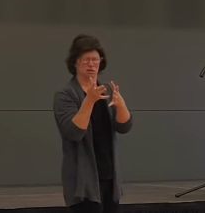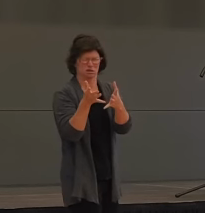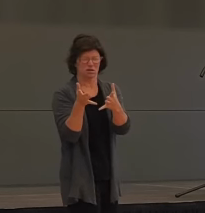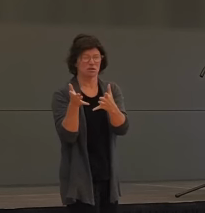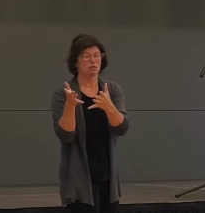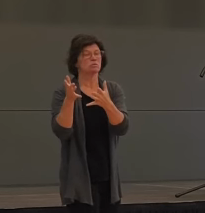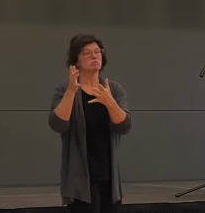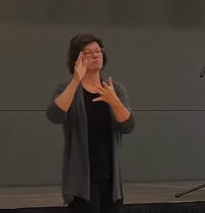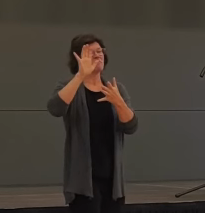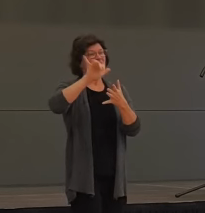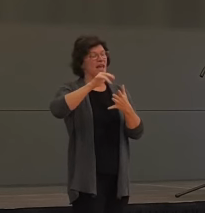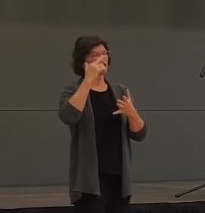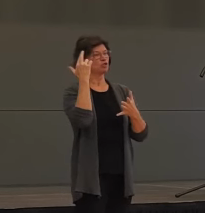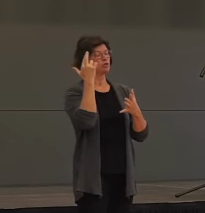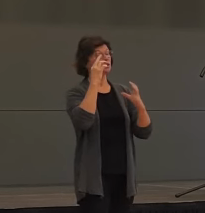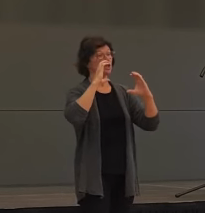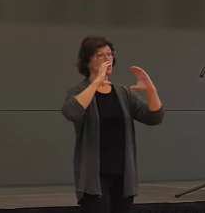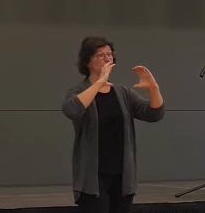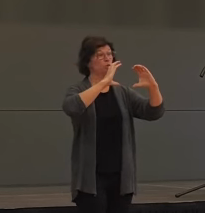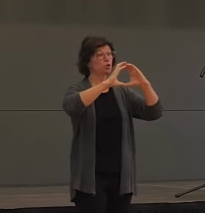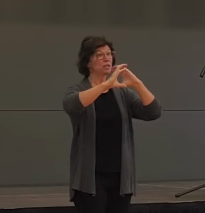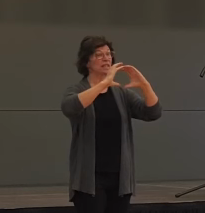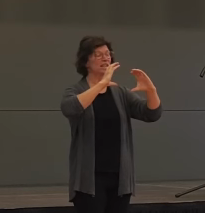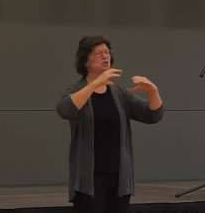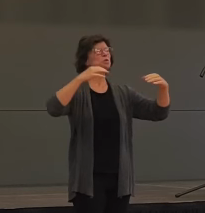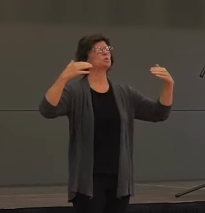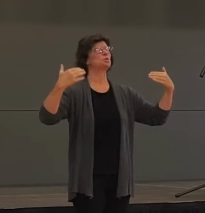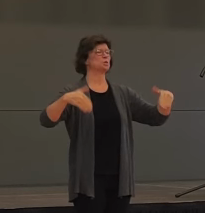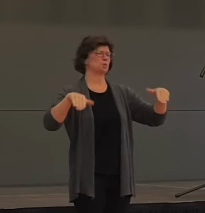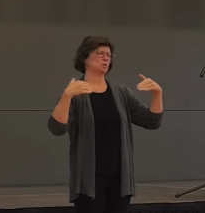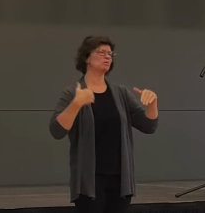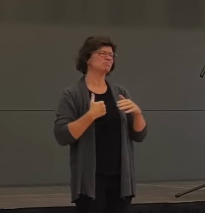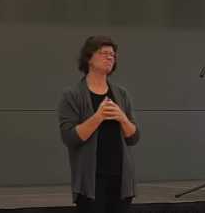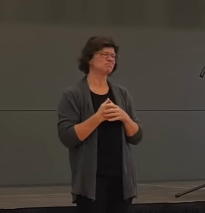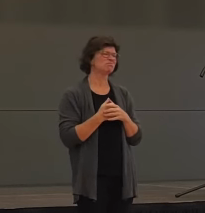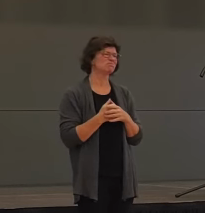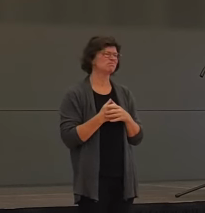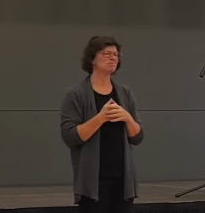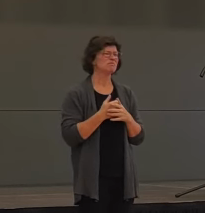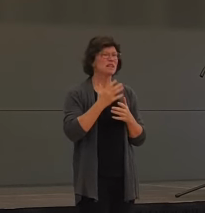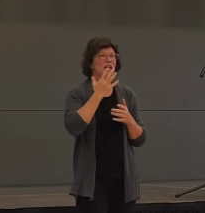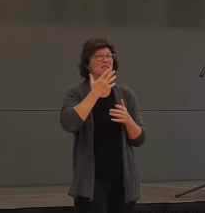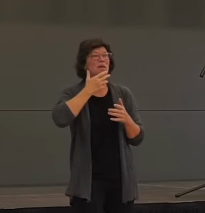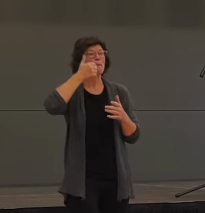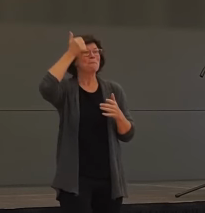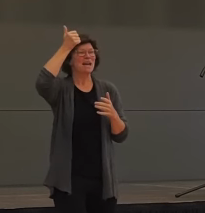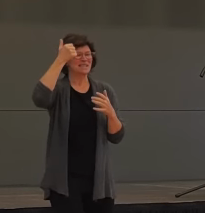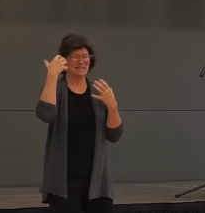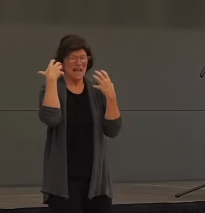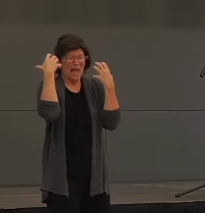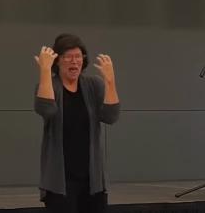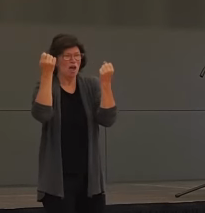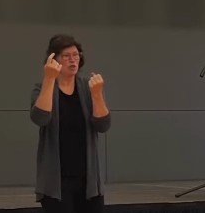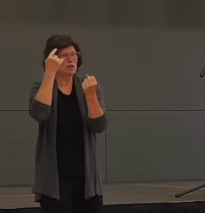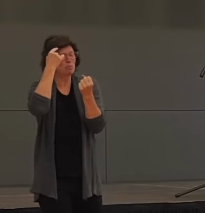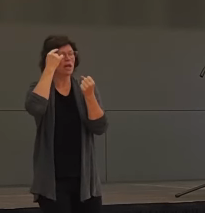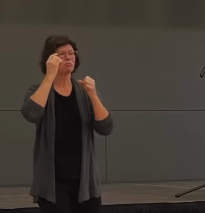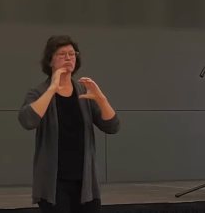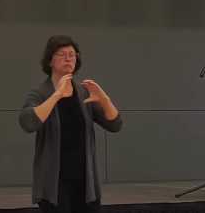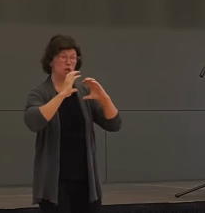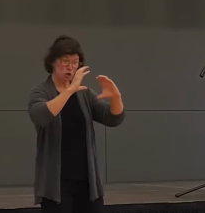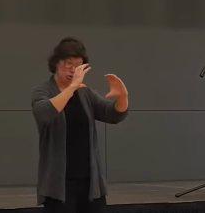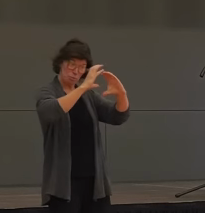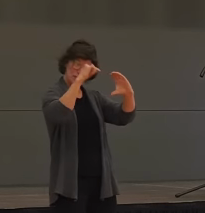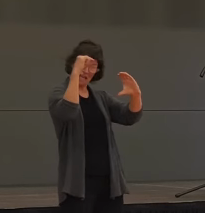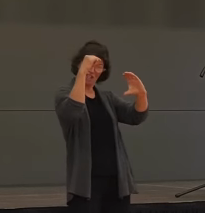why communication is so challenging, even for the best and healthiest of brains, because communication is